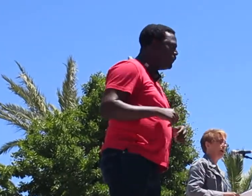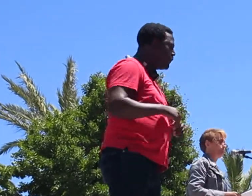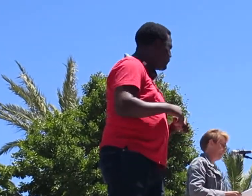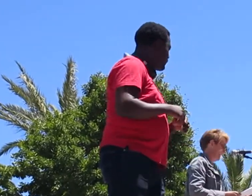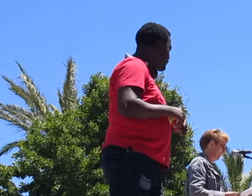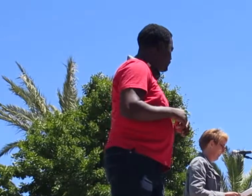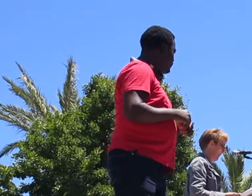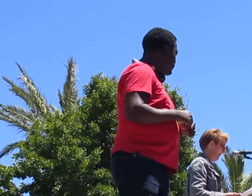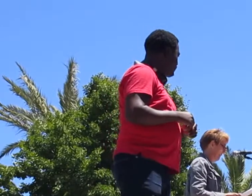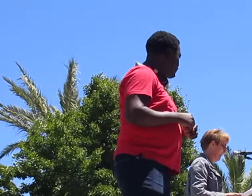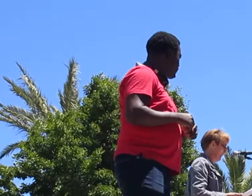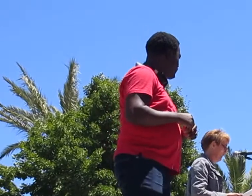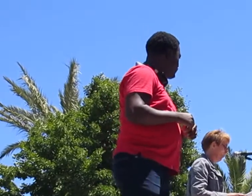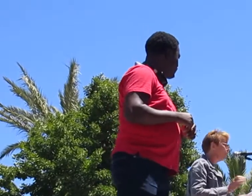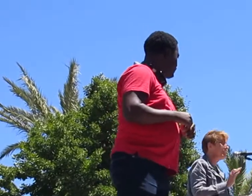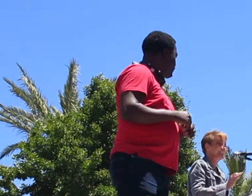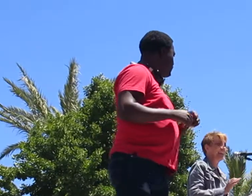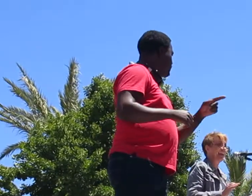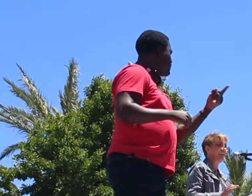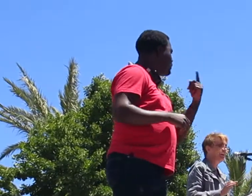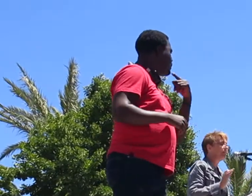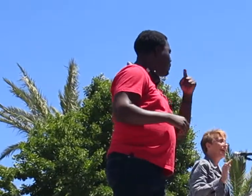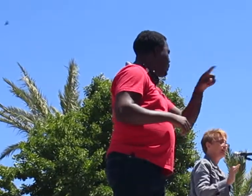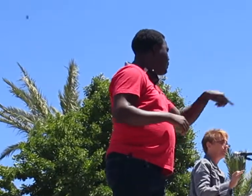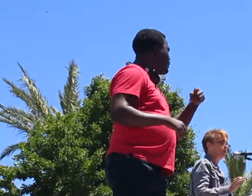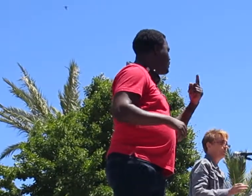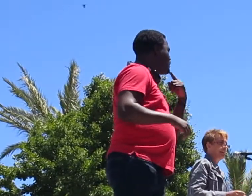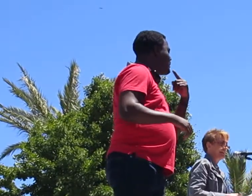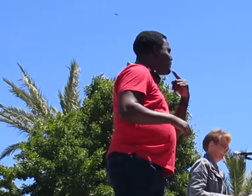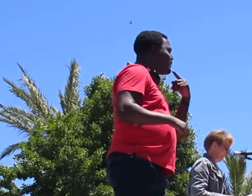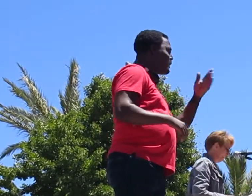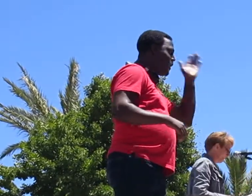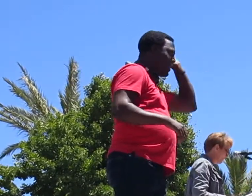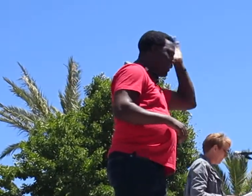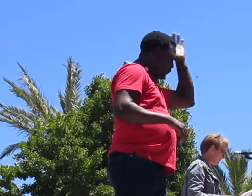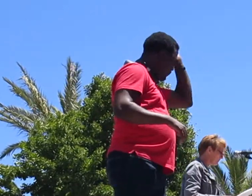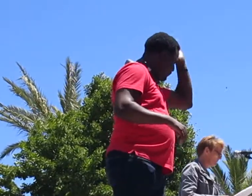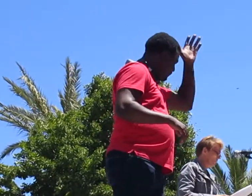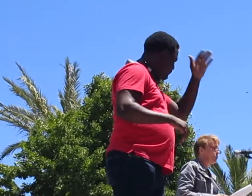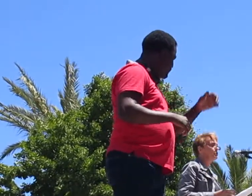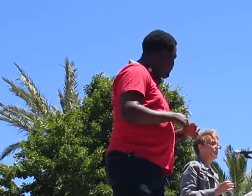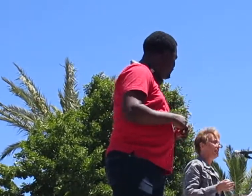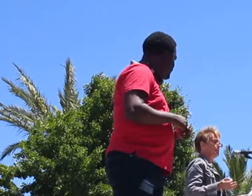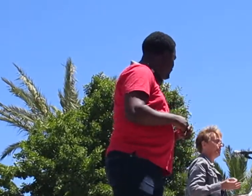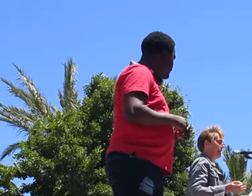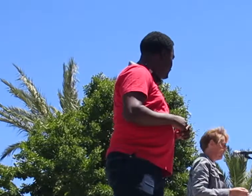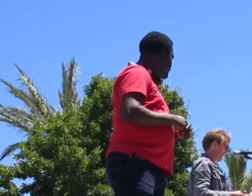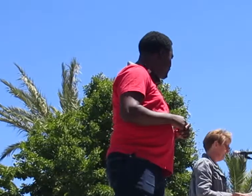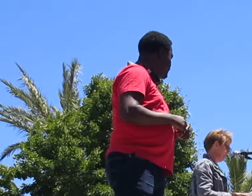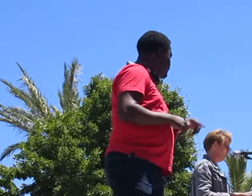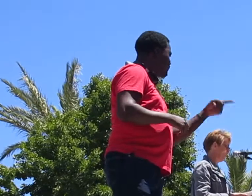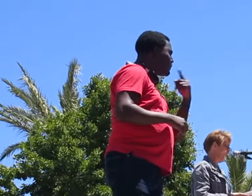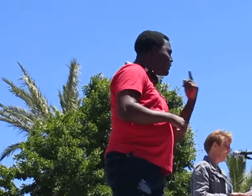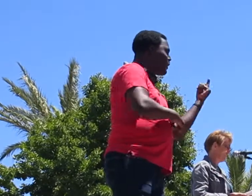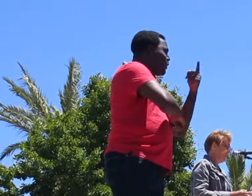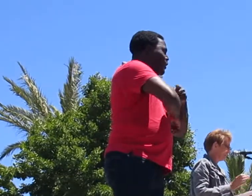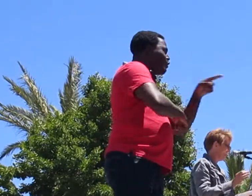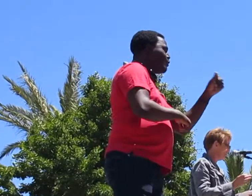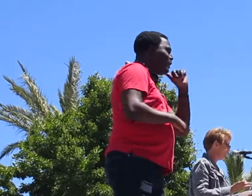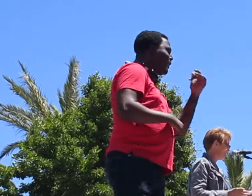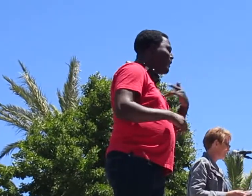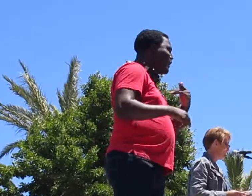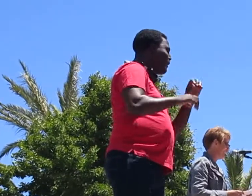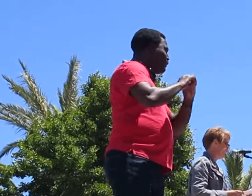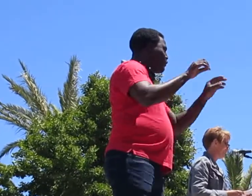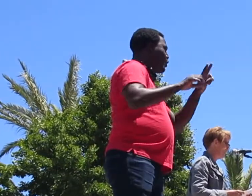non-recusal will not be temporary. We say that it will be. Yes. You say that today you have no regrets. But